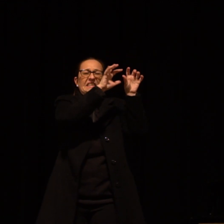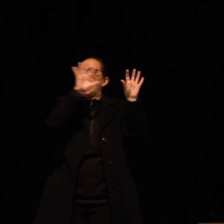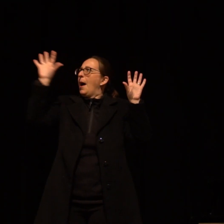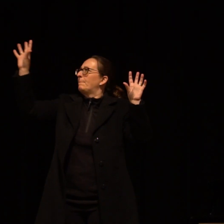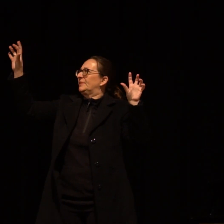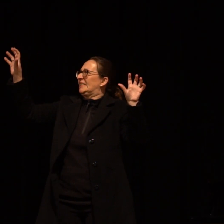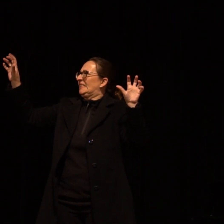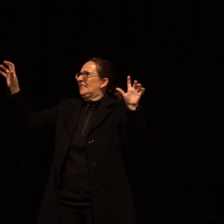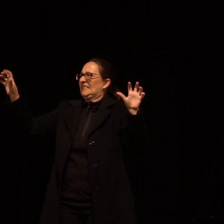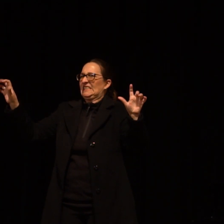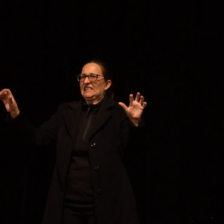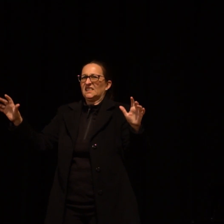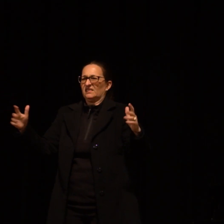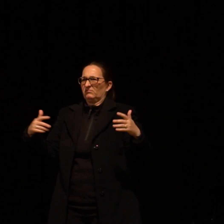The windows are shattered.